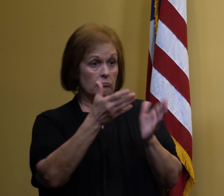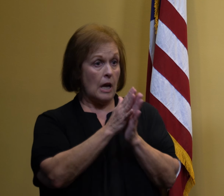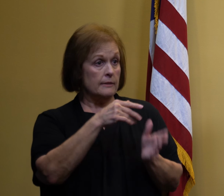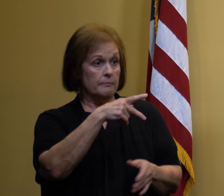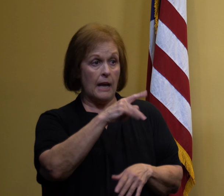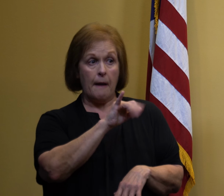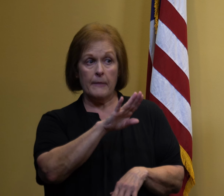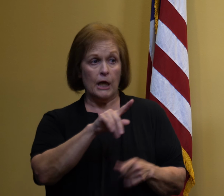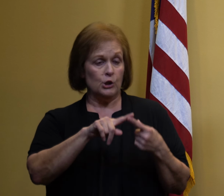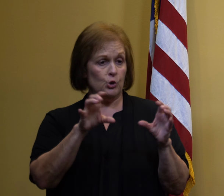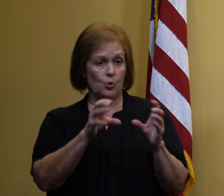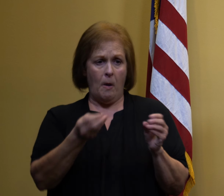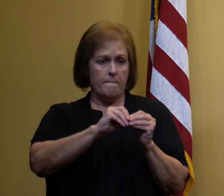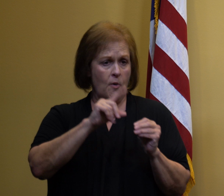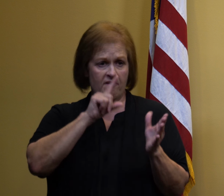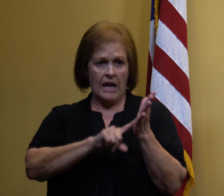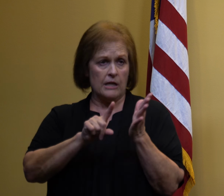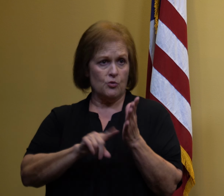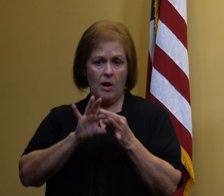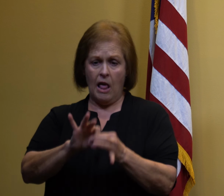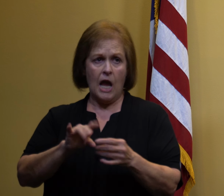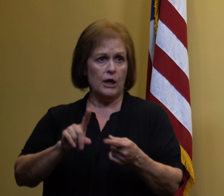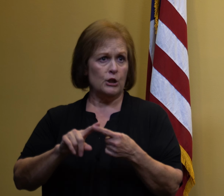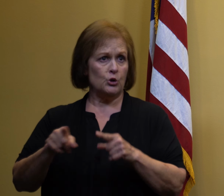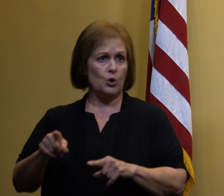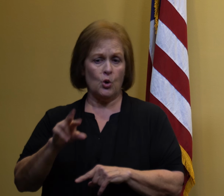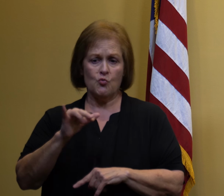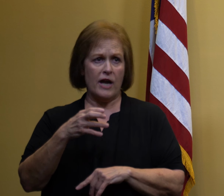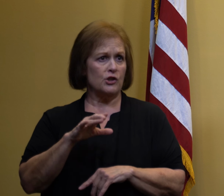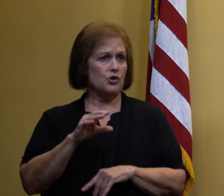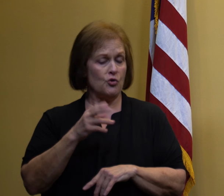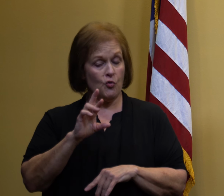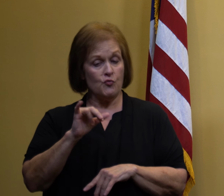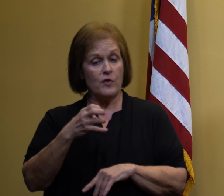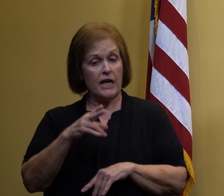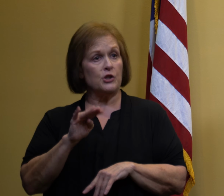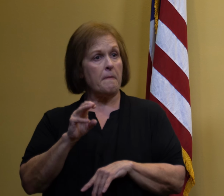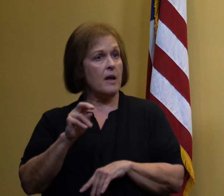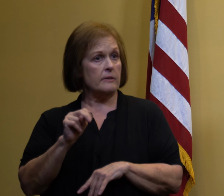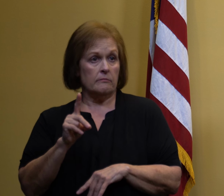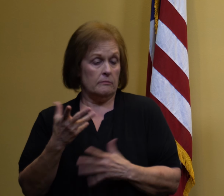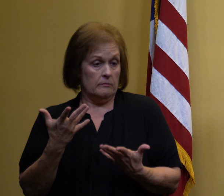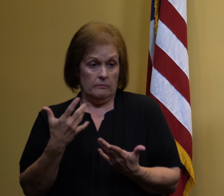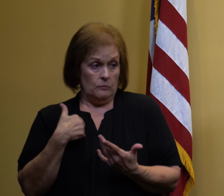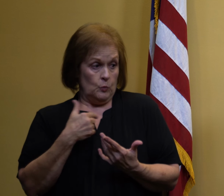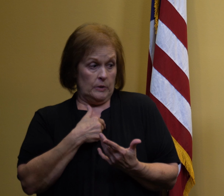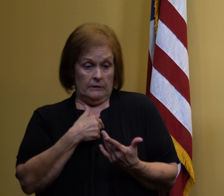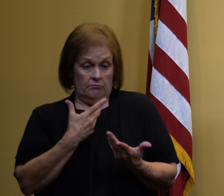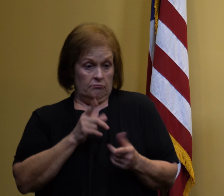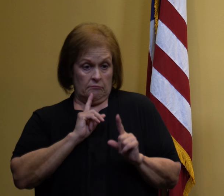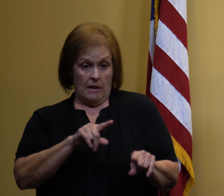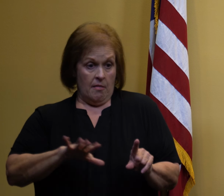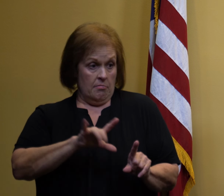any investigations relative to Cedric Richmond. I think that we've done that, meaning we responded in real time,